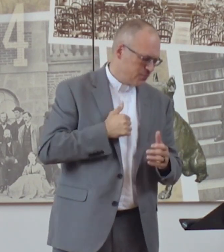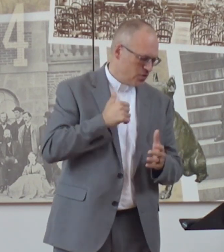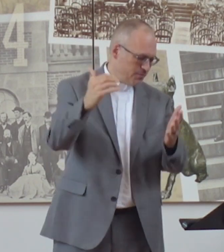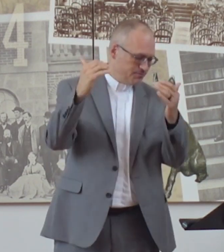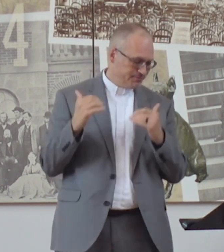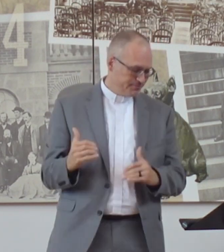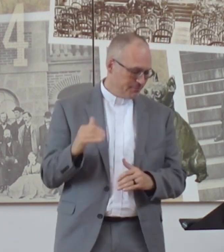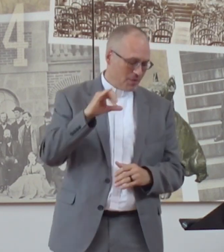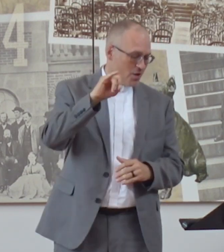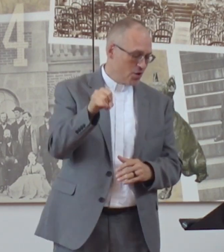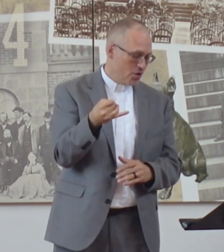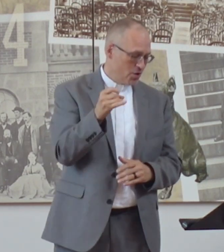Jane Nickerson. Oh, I'm sorry.